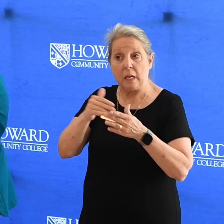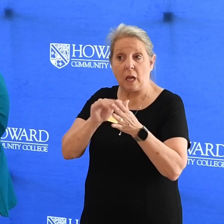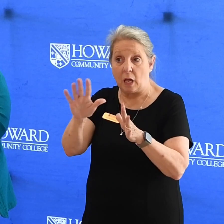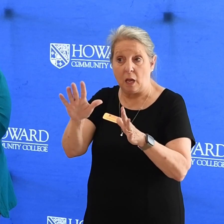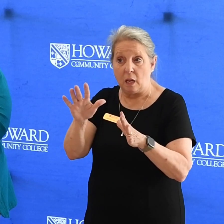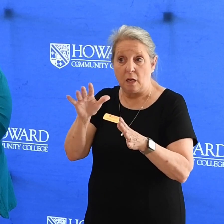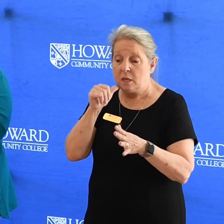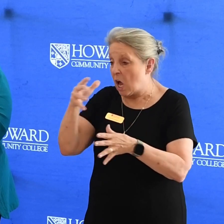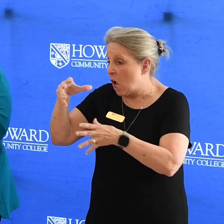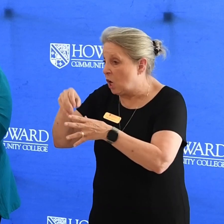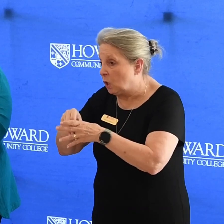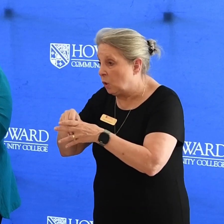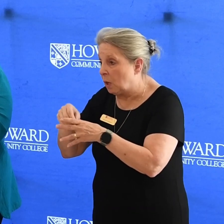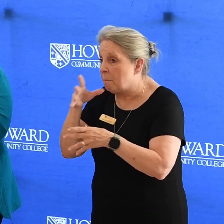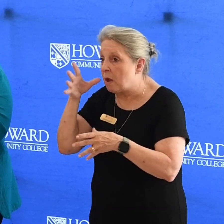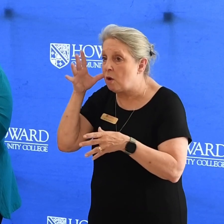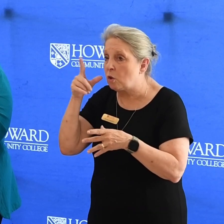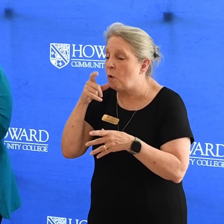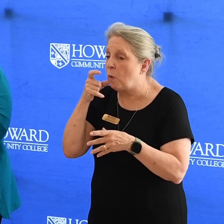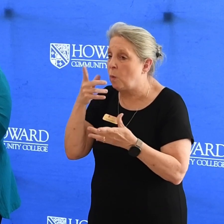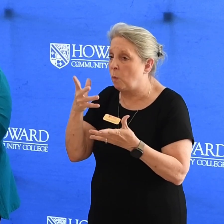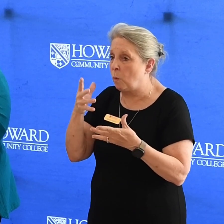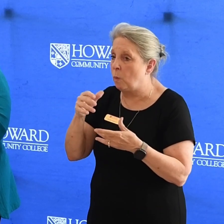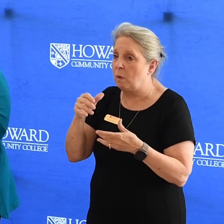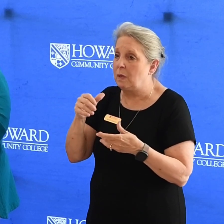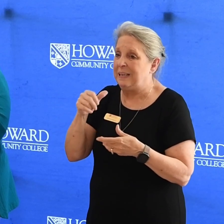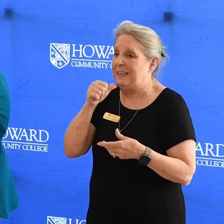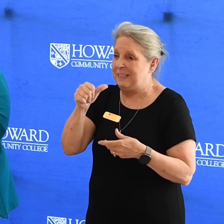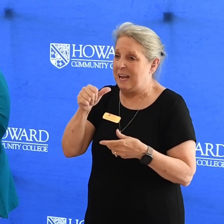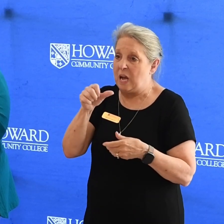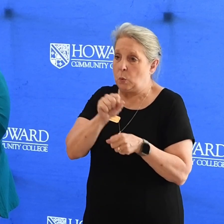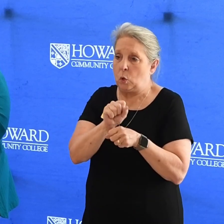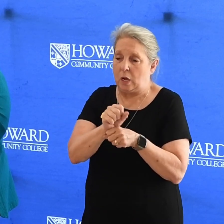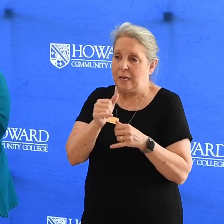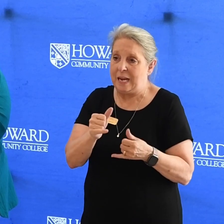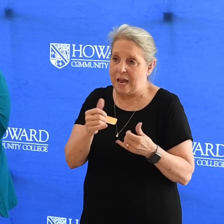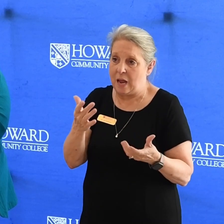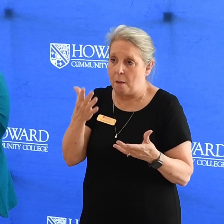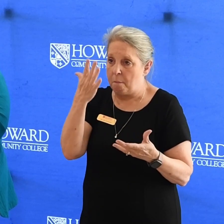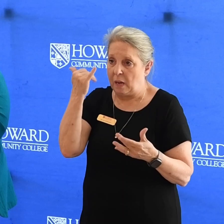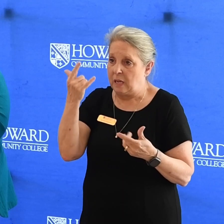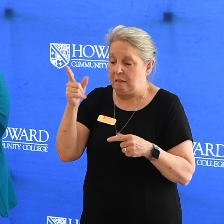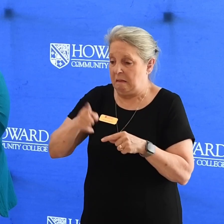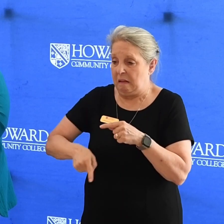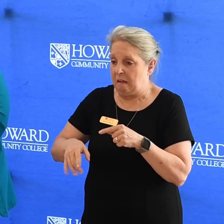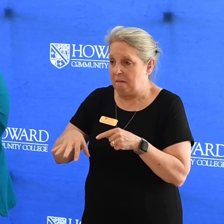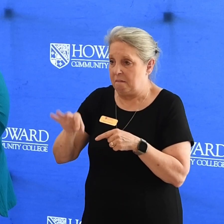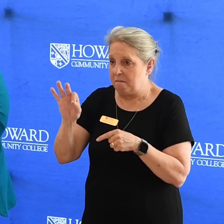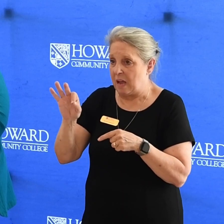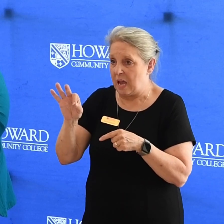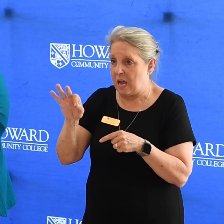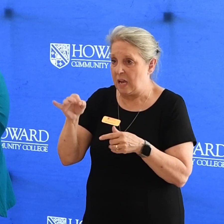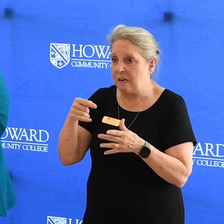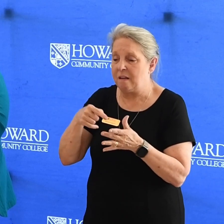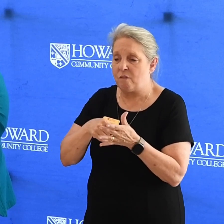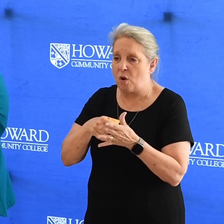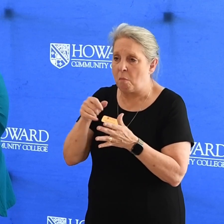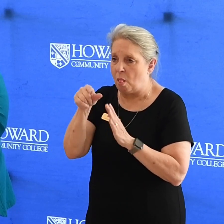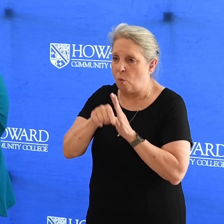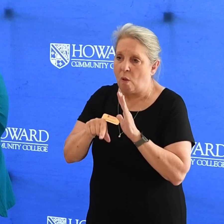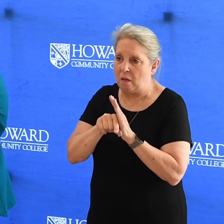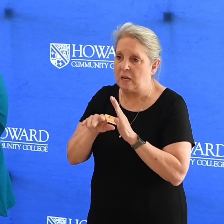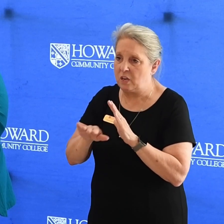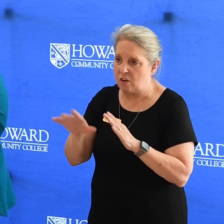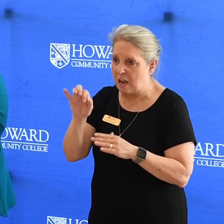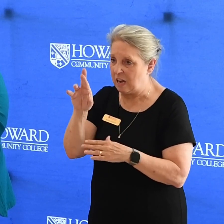not even counting the parents who are not in our workforce because they can't find affordable quality